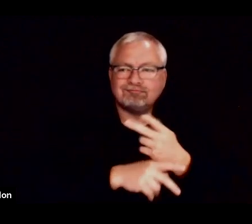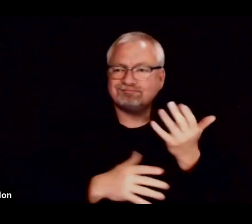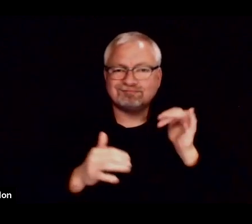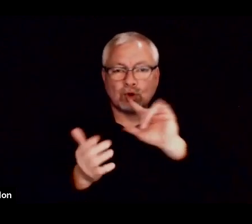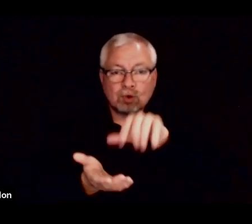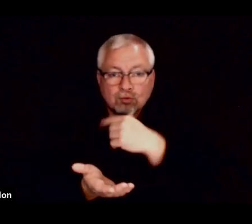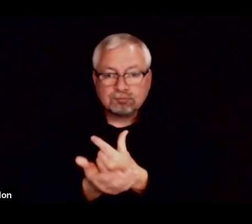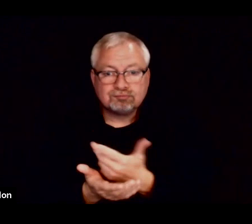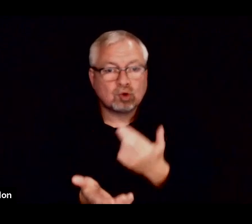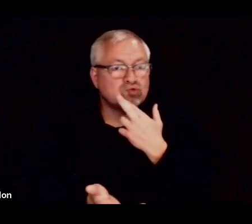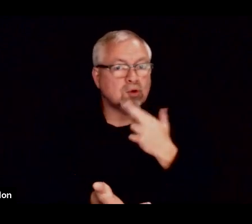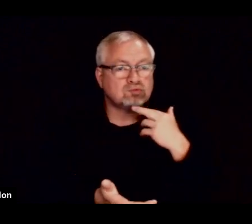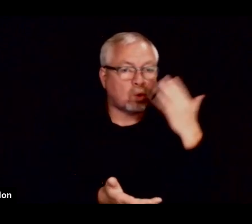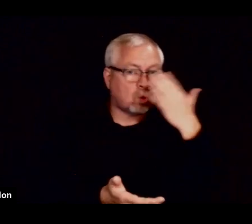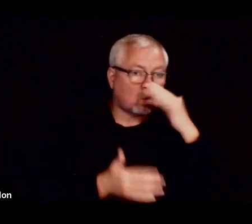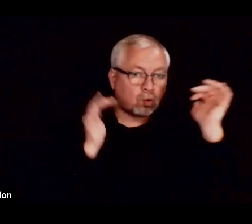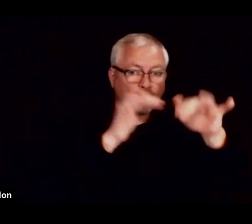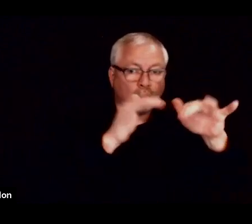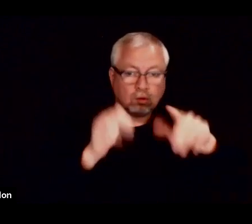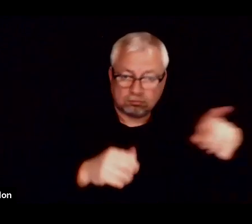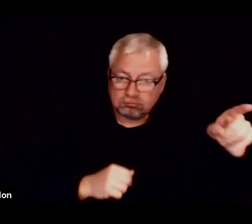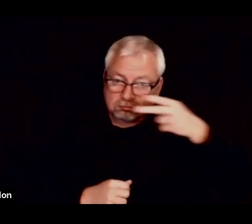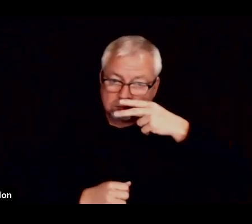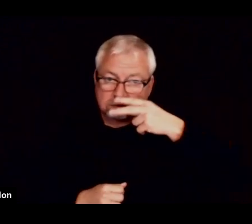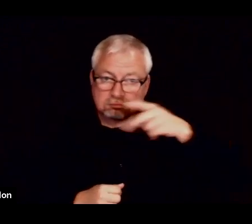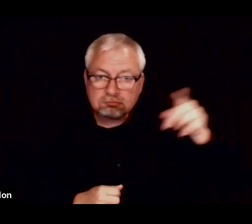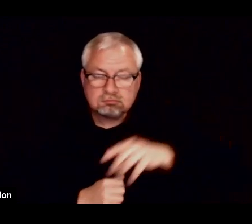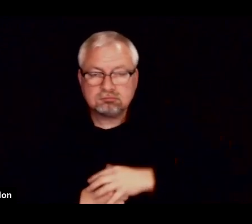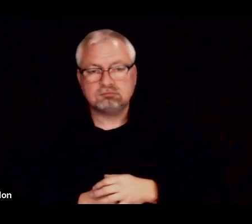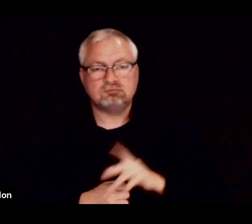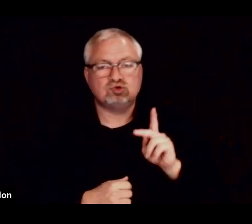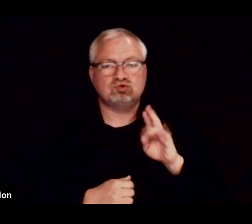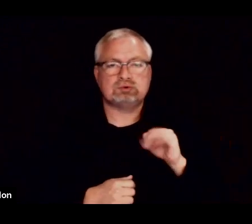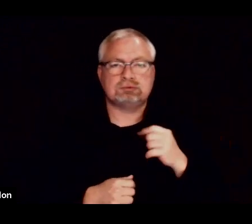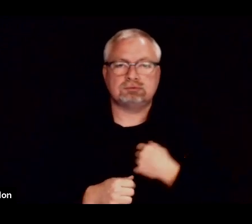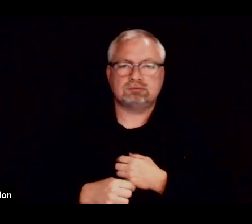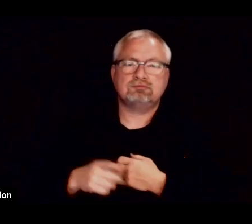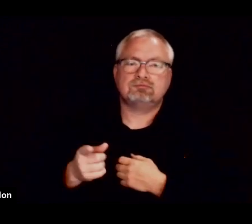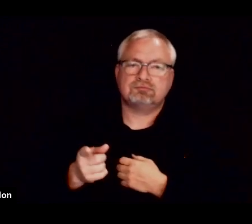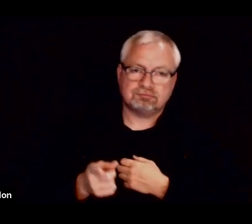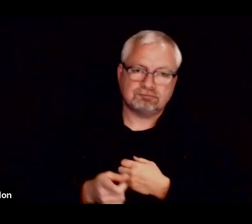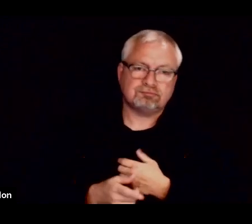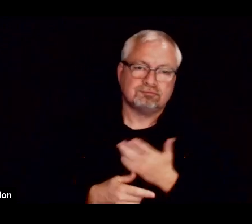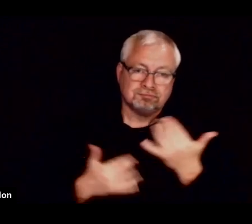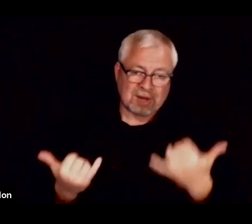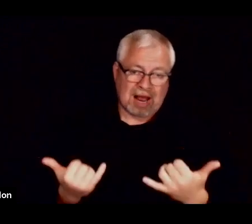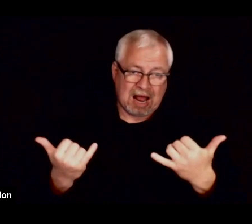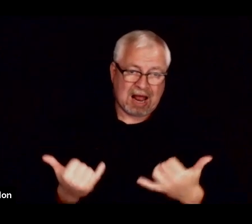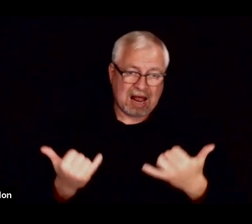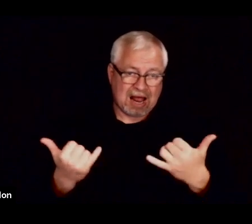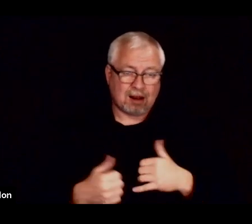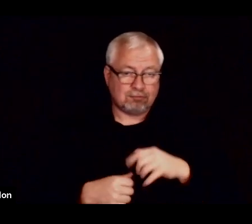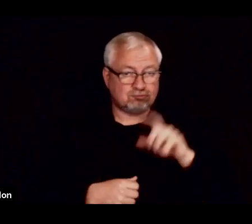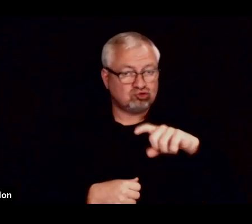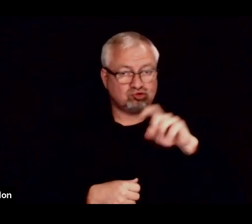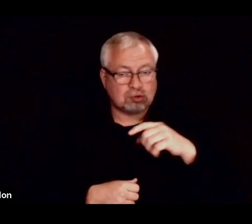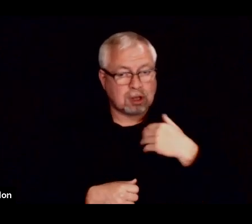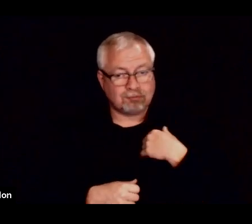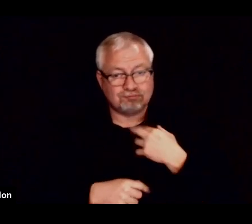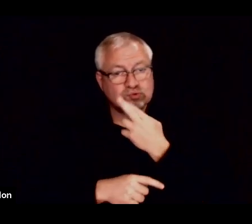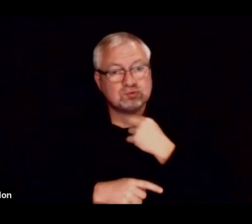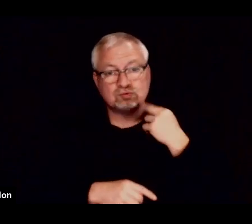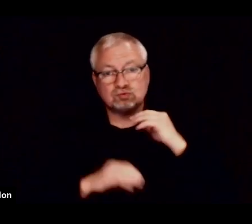Well, there to this point, there should not have been any restaurants open nor church gatherings.